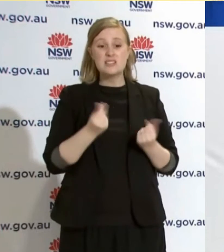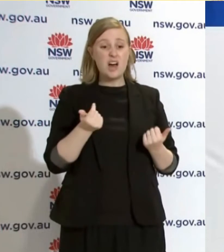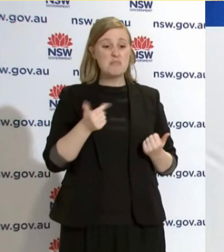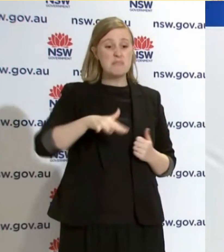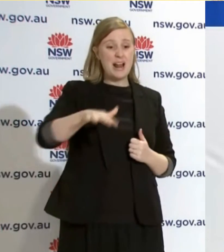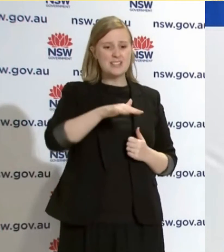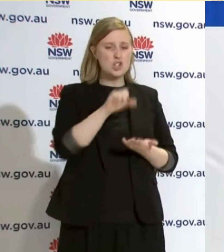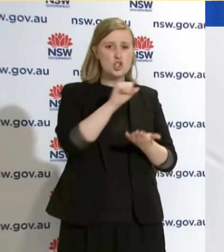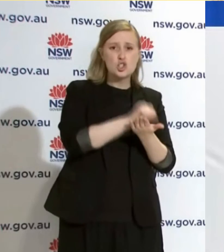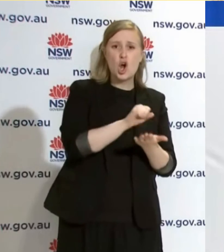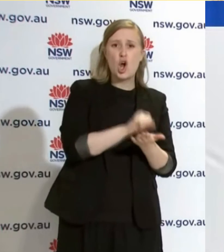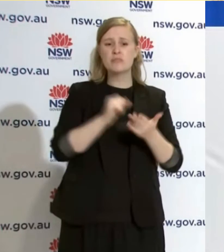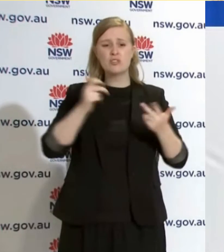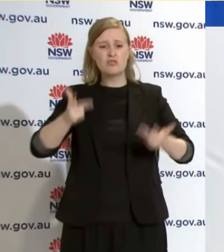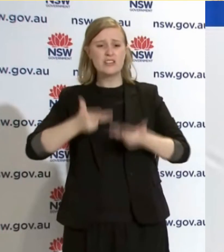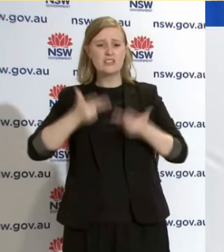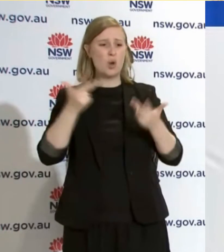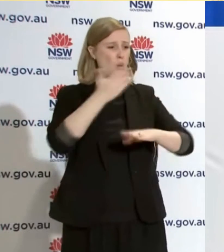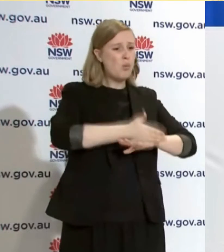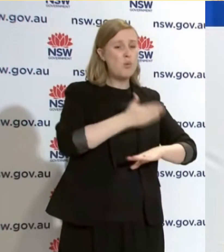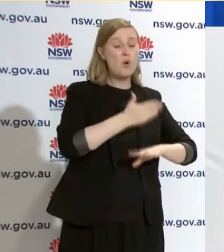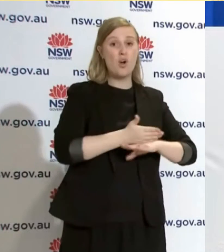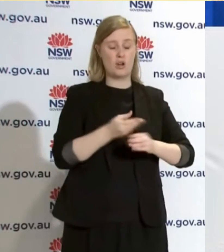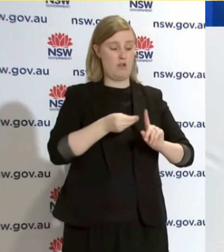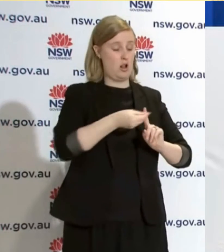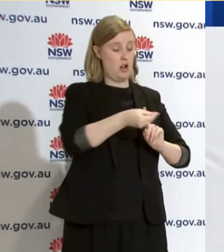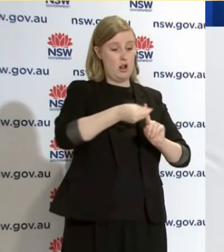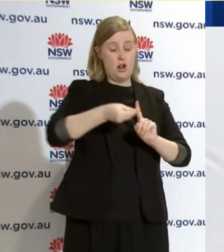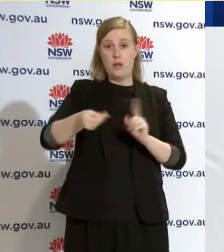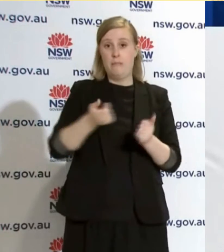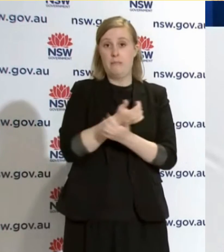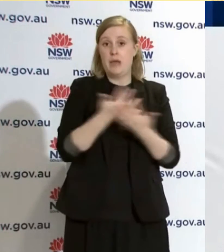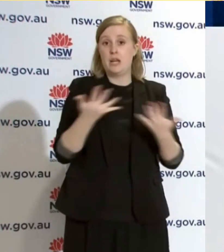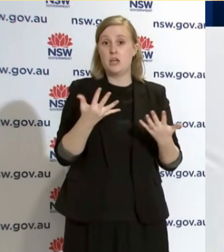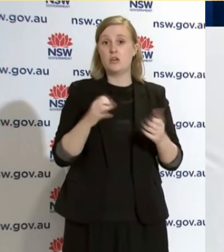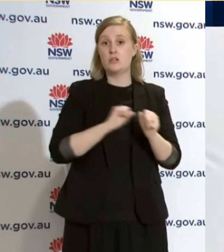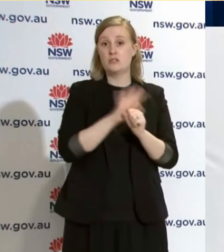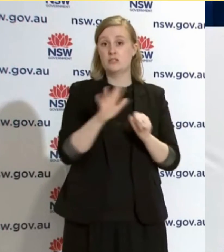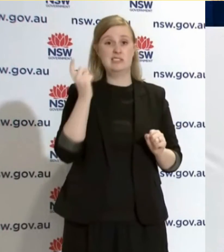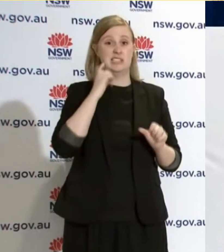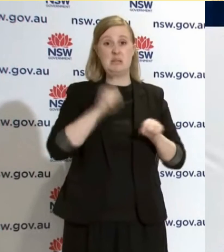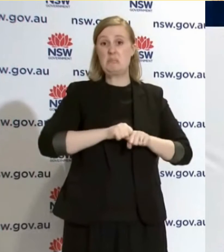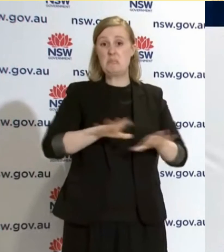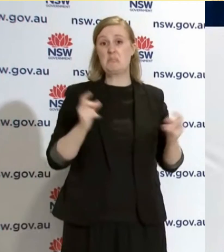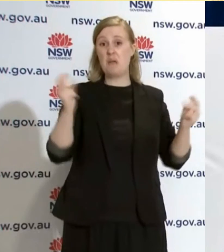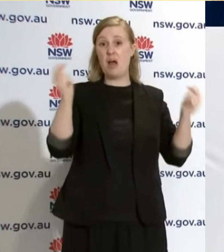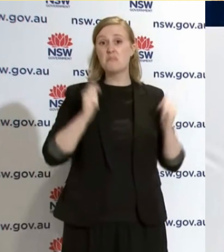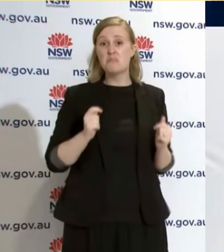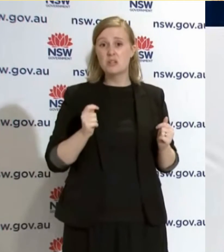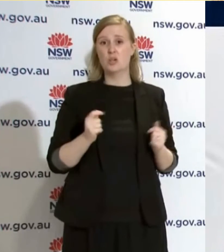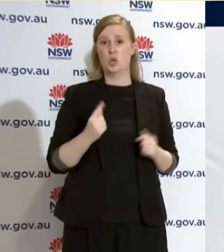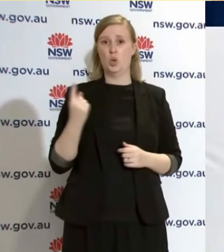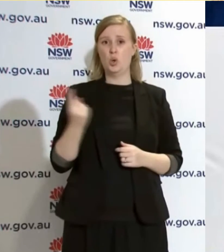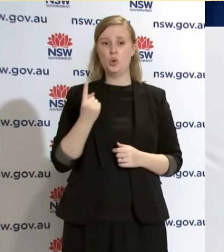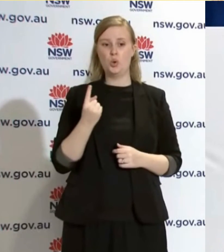that protects human life, keeps people out of hospital, reduces the spread, especially people who have to physically work outside the house. And